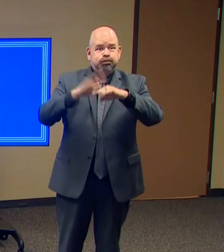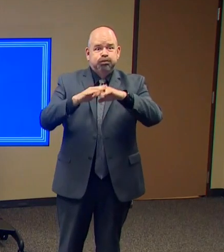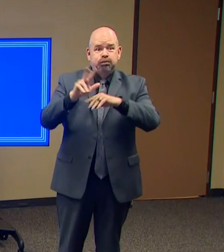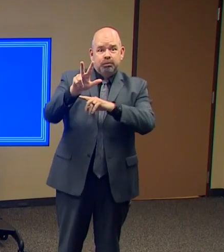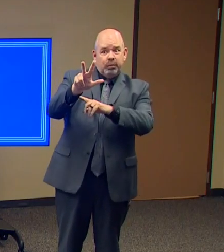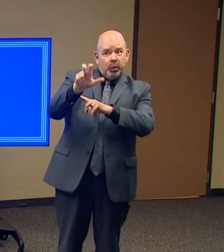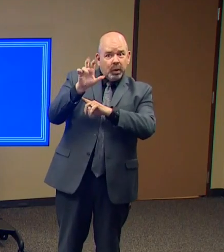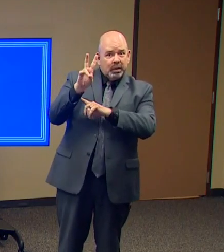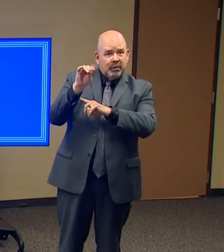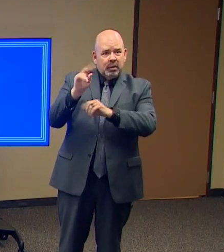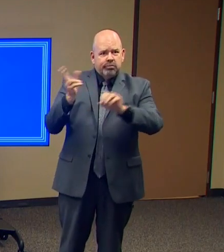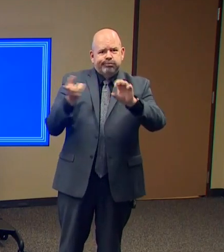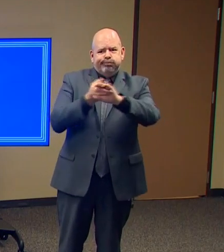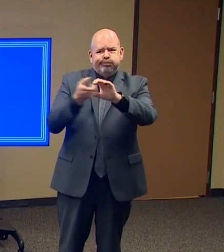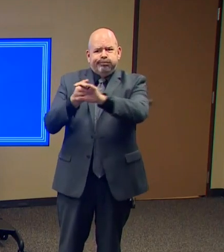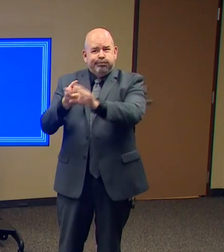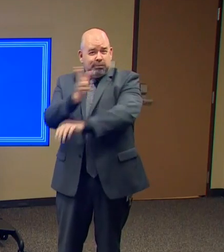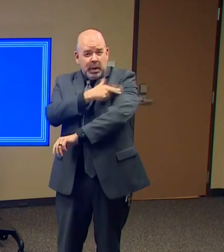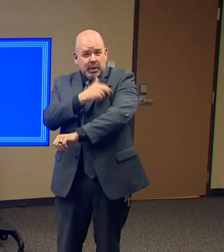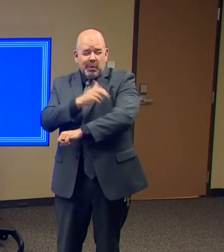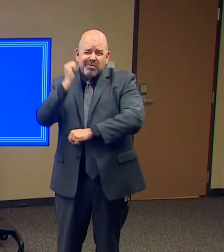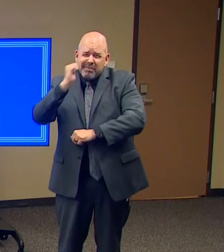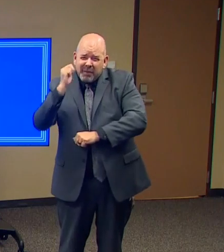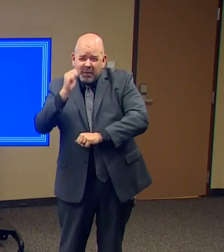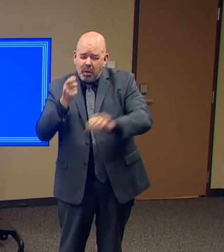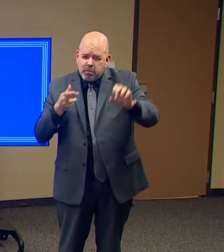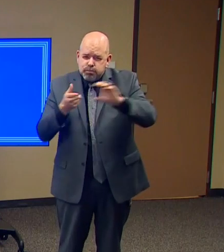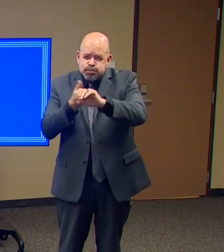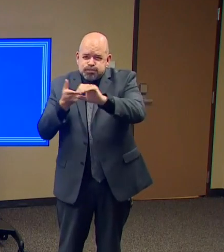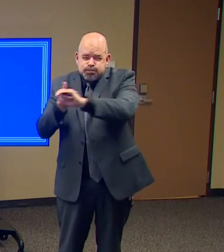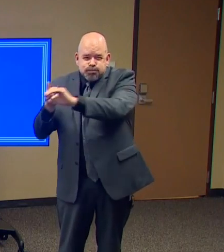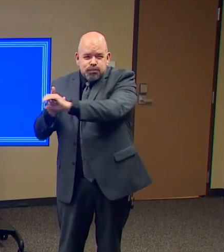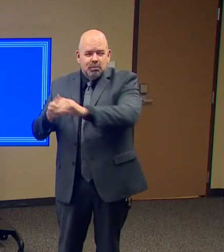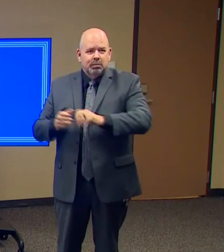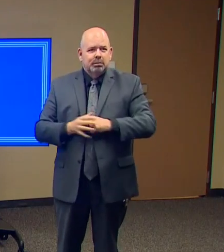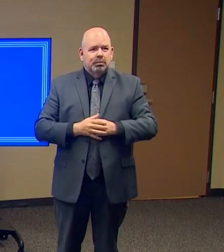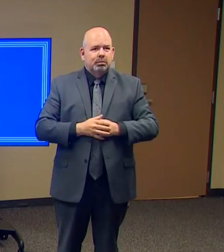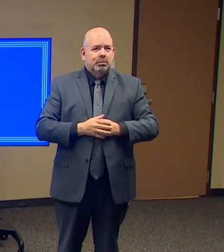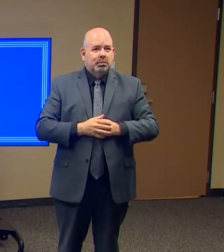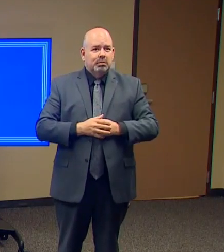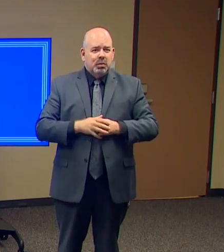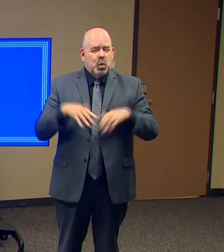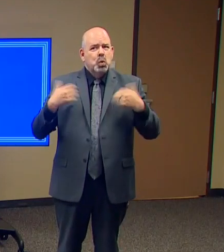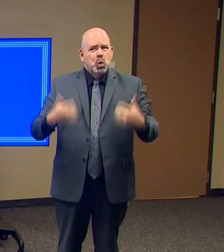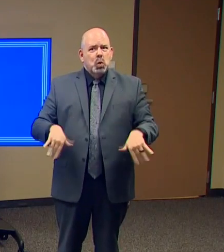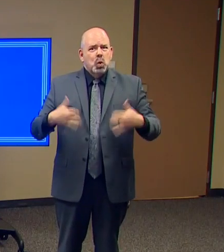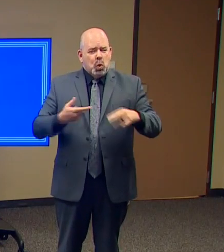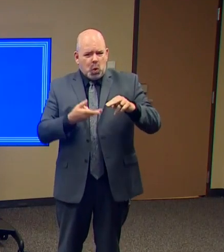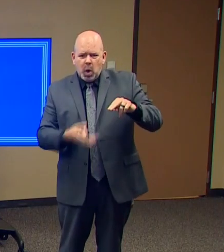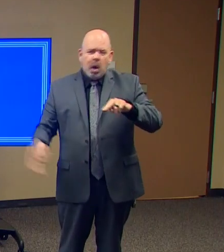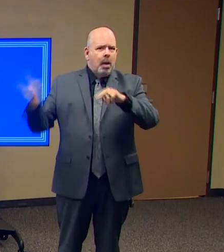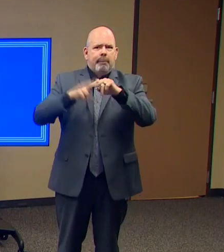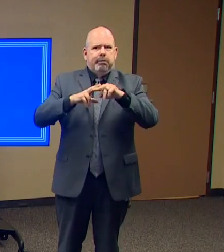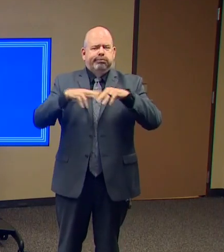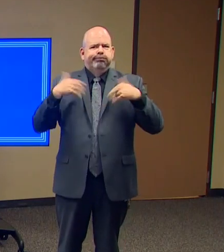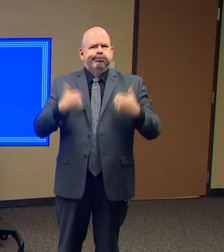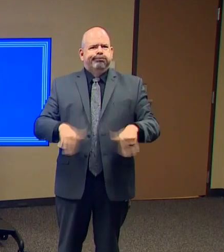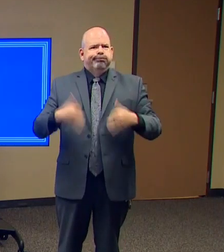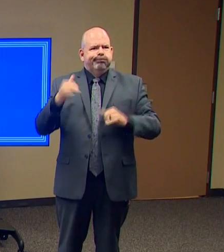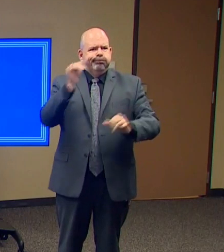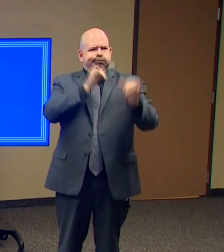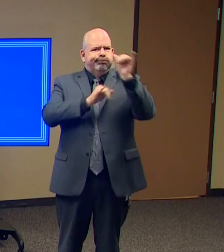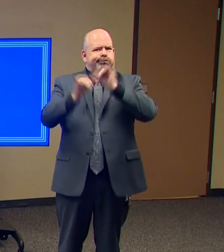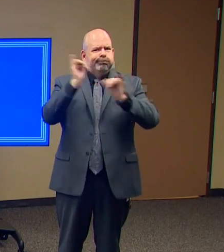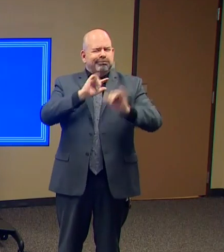370. That is a significant, statistically significant jump that the doctors are watching closely.